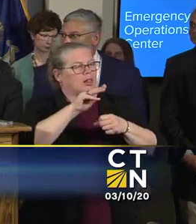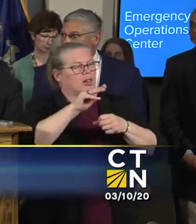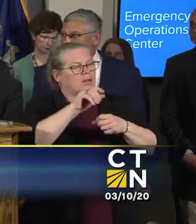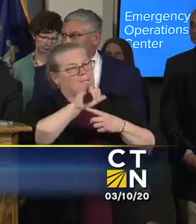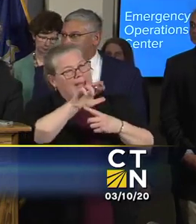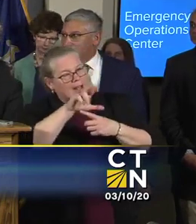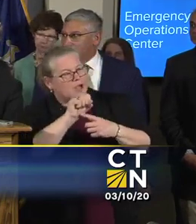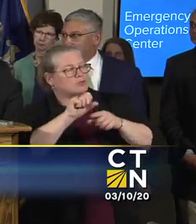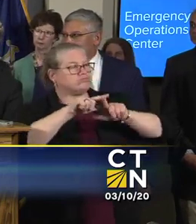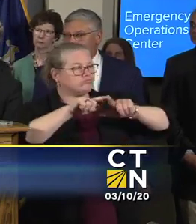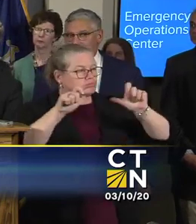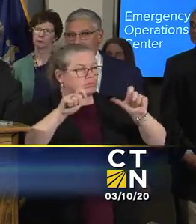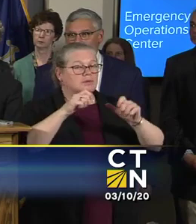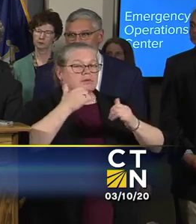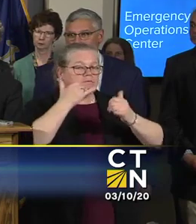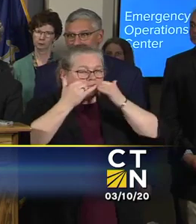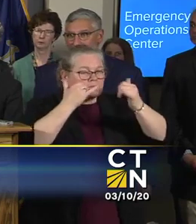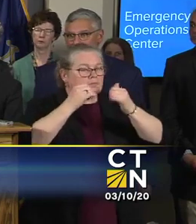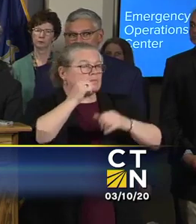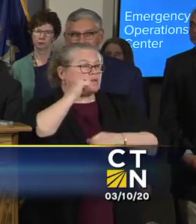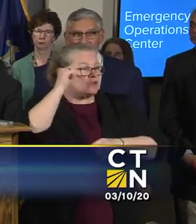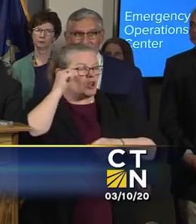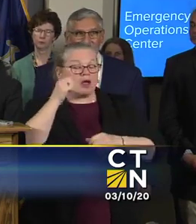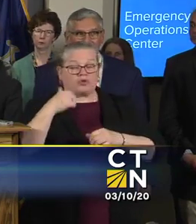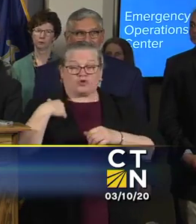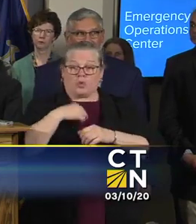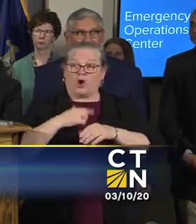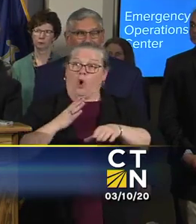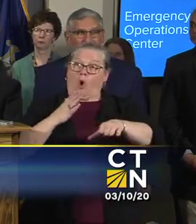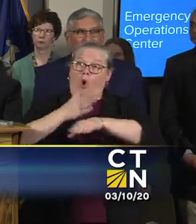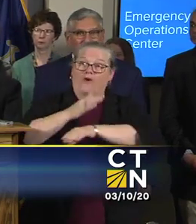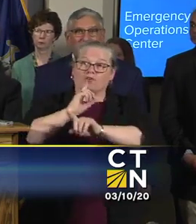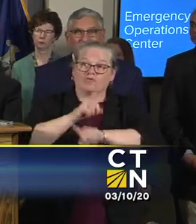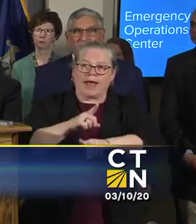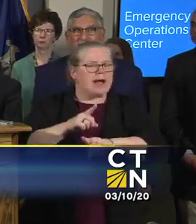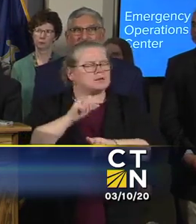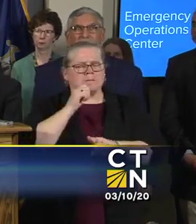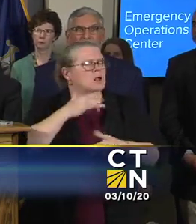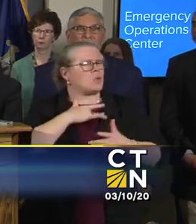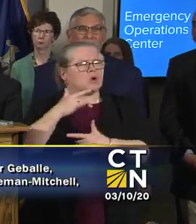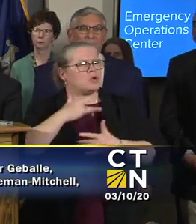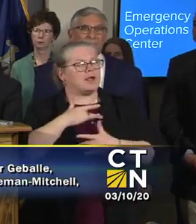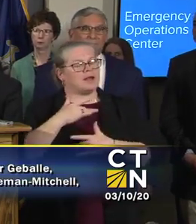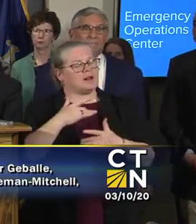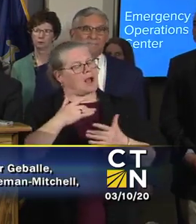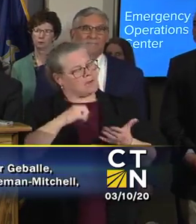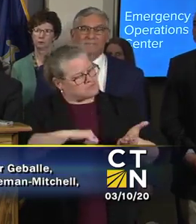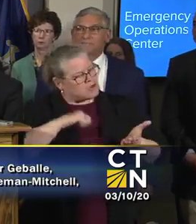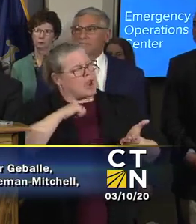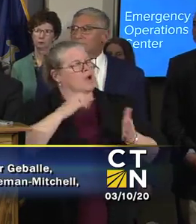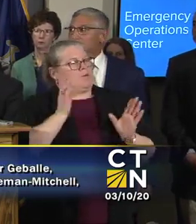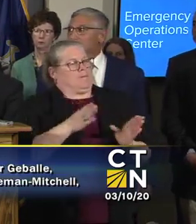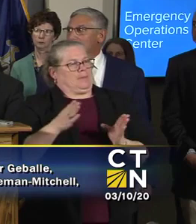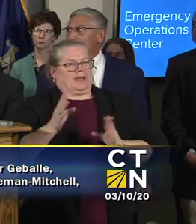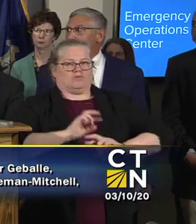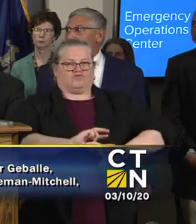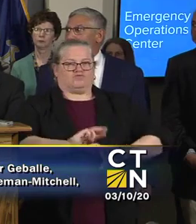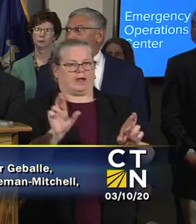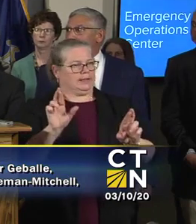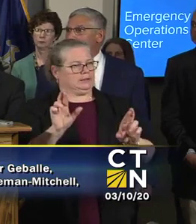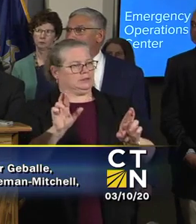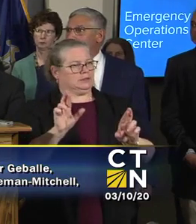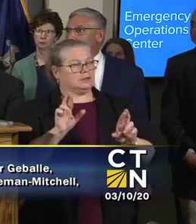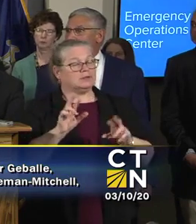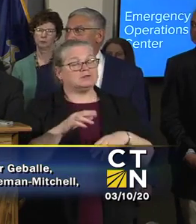us overreacting. I'm proud of us being prepared. Prepare for the worst, hope for the best. And I think you should have some confidence that this